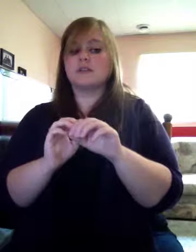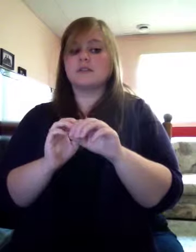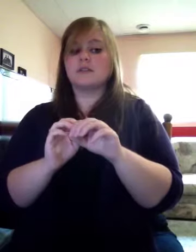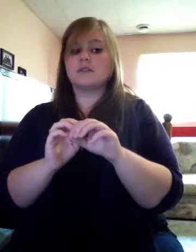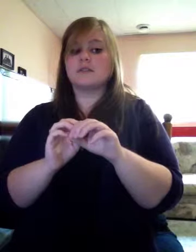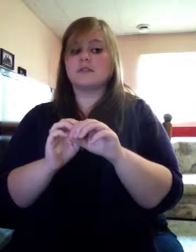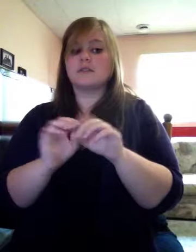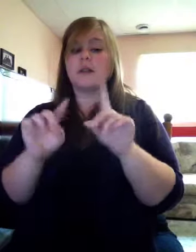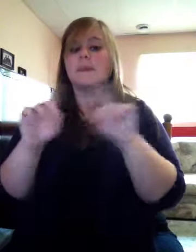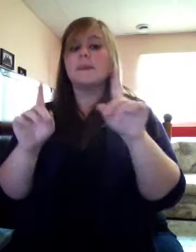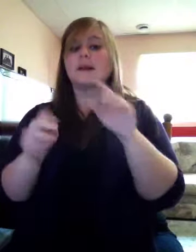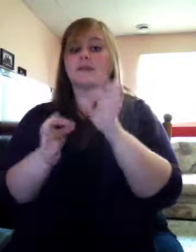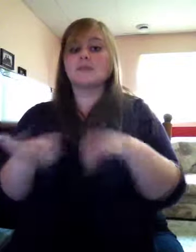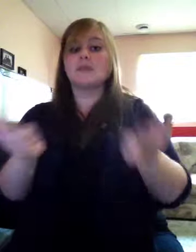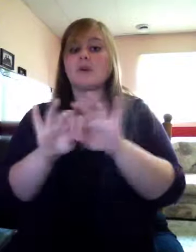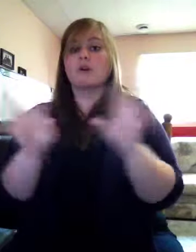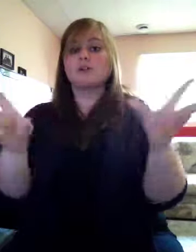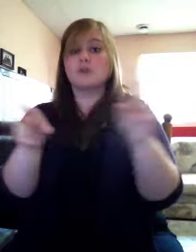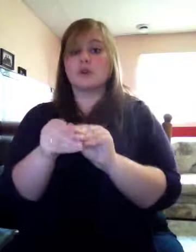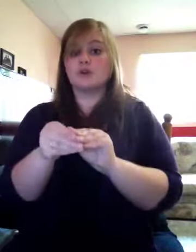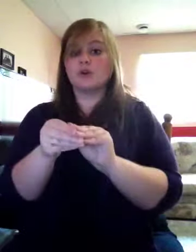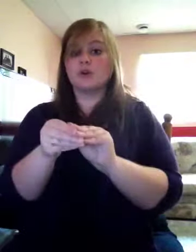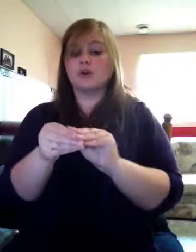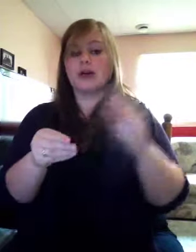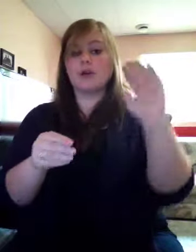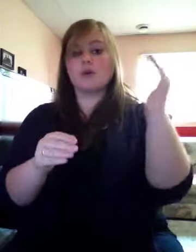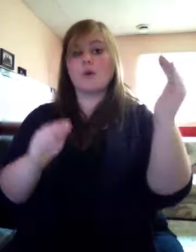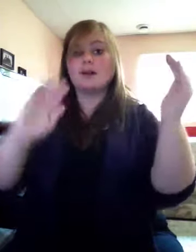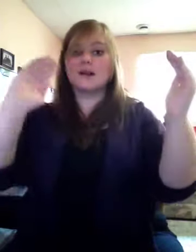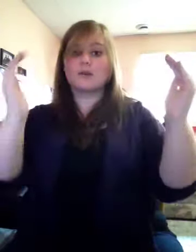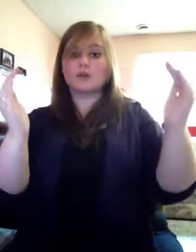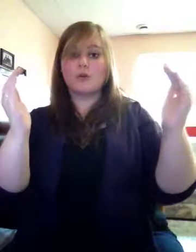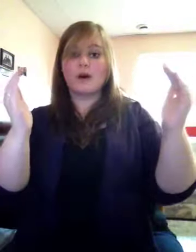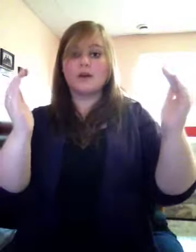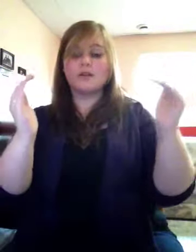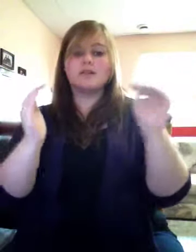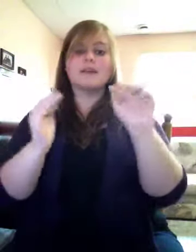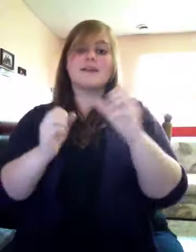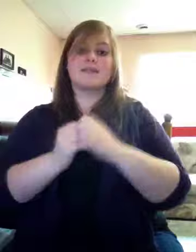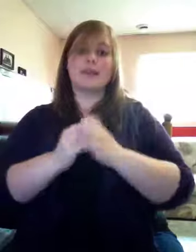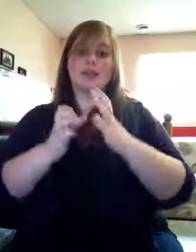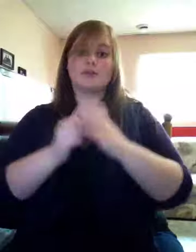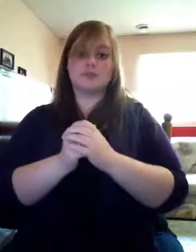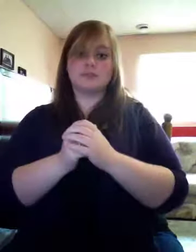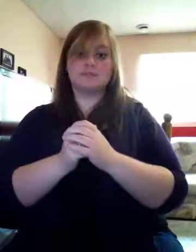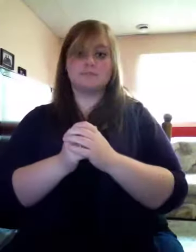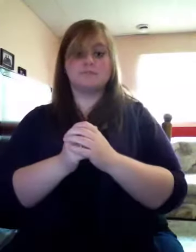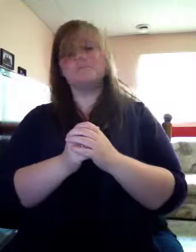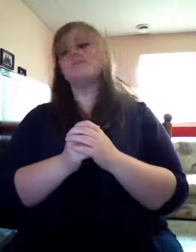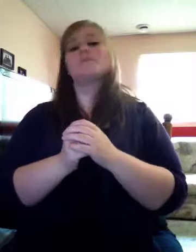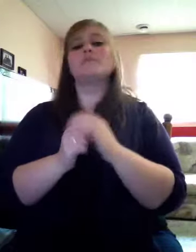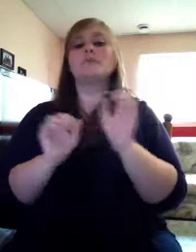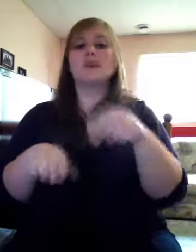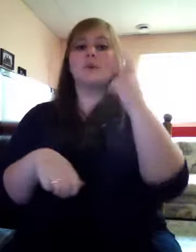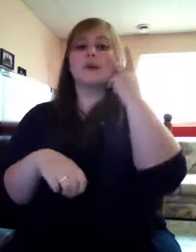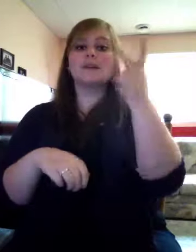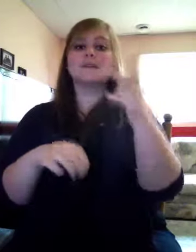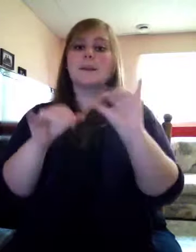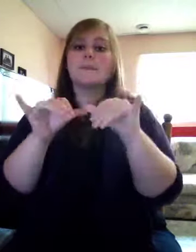include outer wall to outer wall in the measurements of the abdominal aortic aneurysm. Here we can see a measurement of a AAA only including the inner